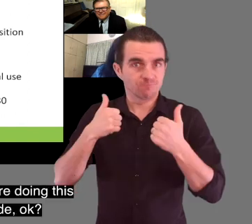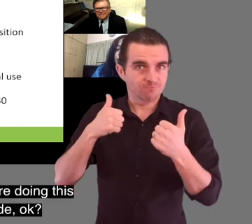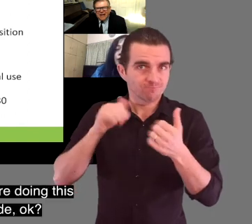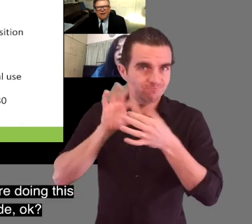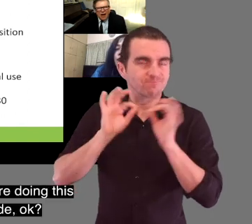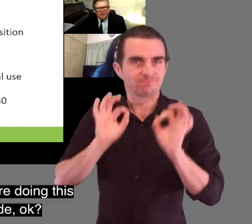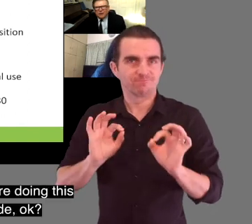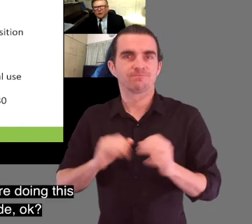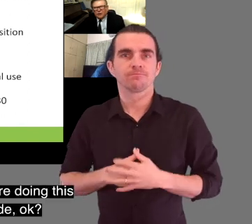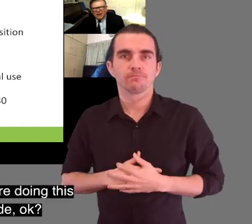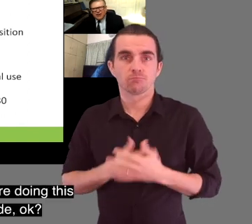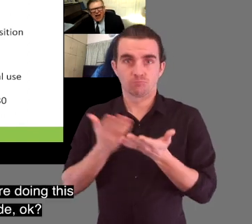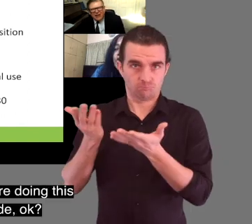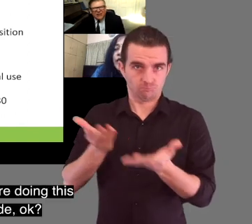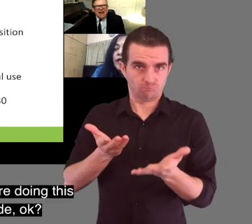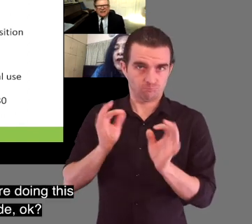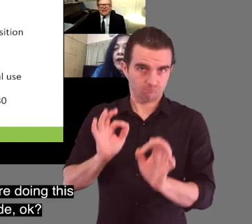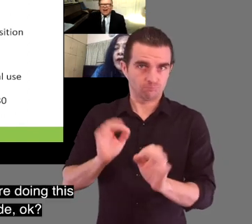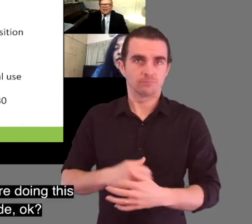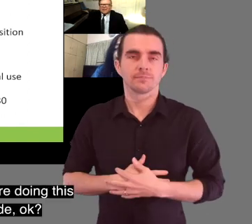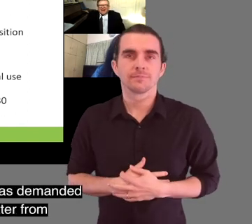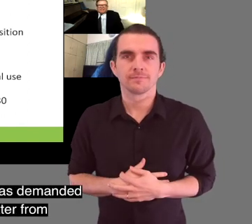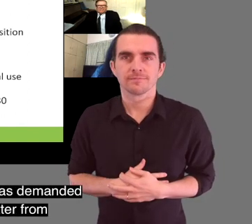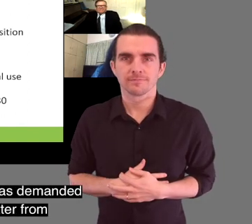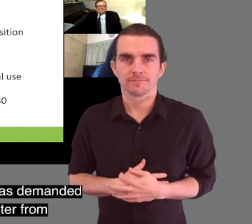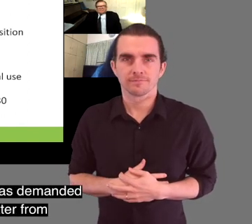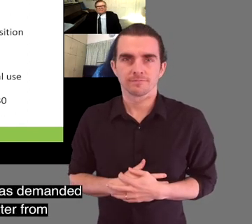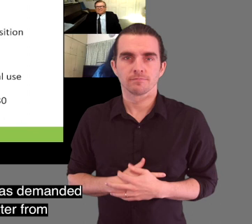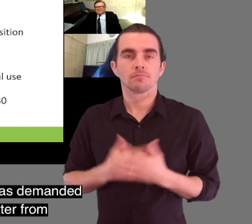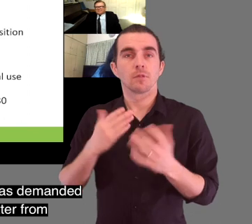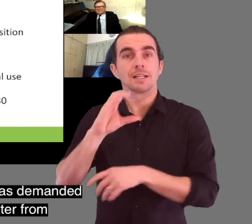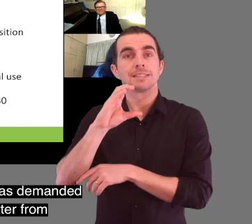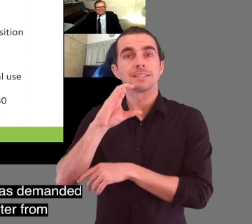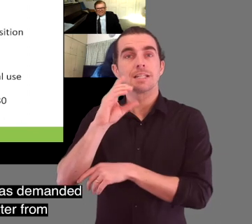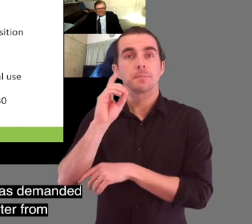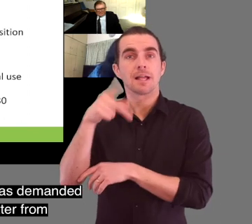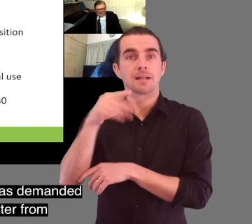Yes. Right, so you're doing this slide and the next slide, okay? Okay.